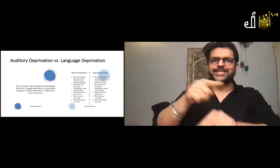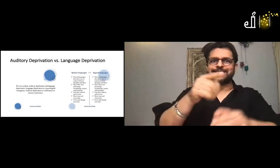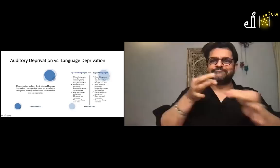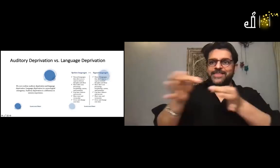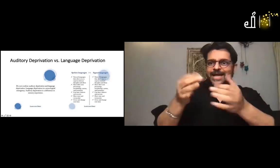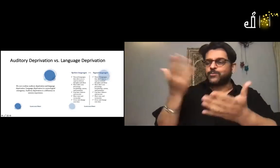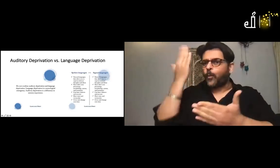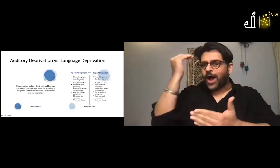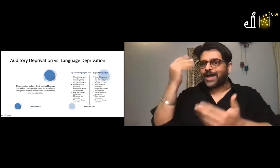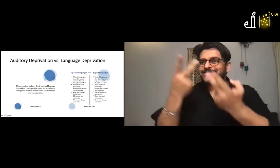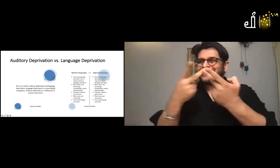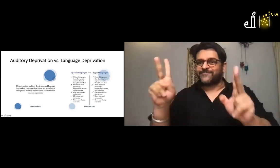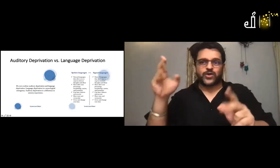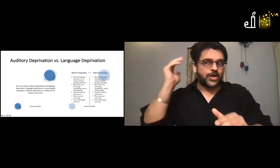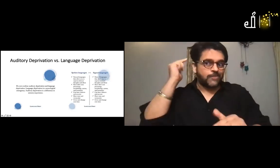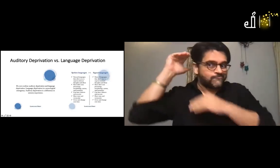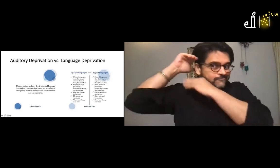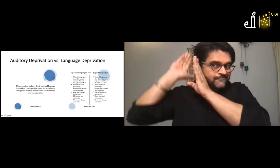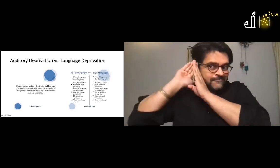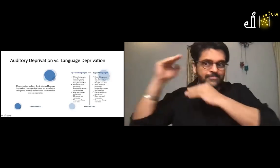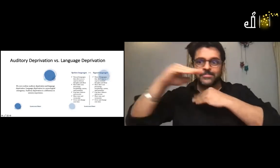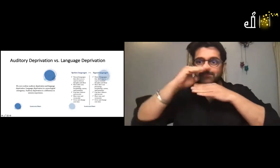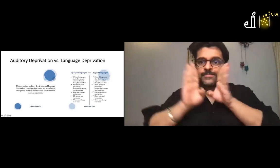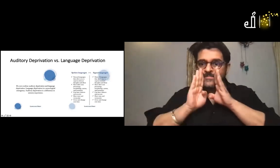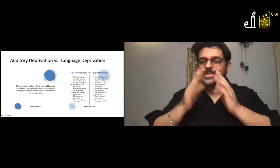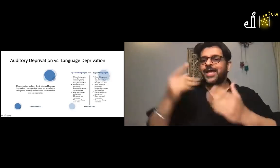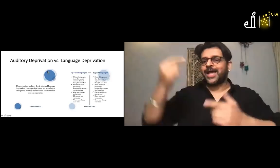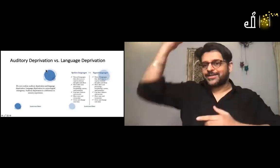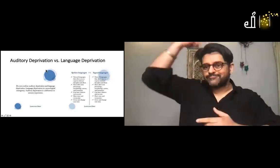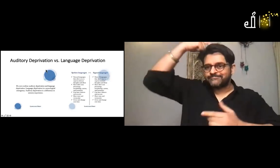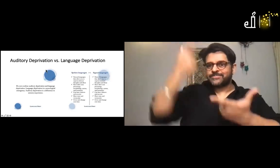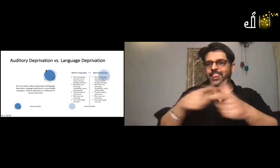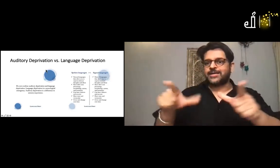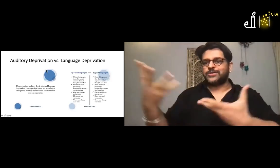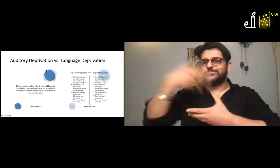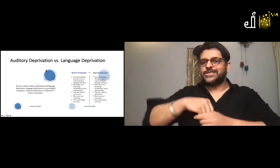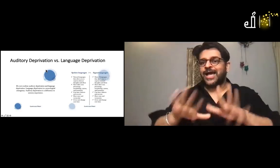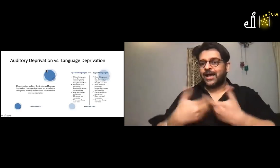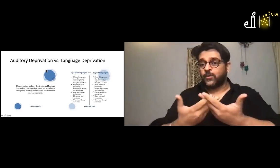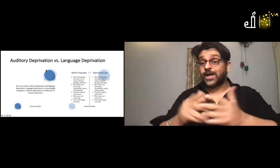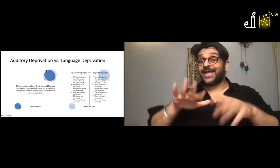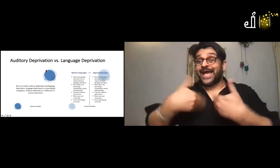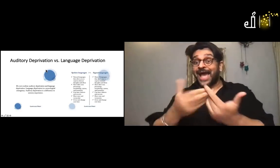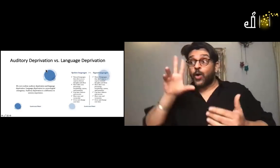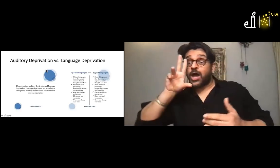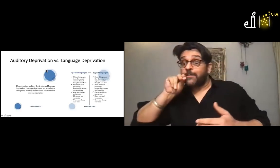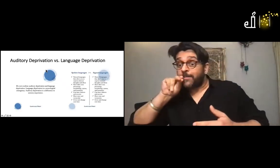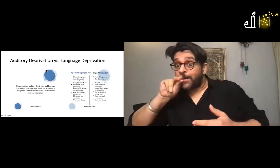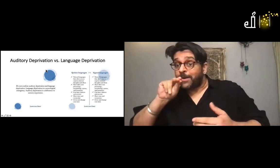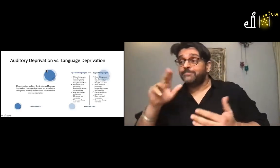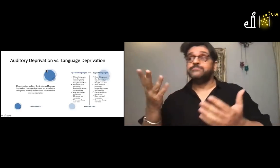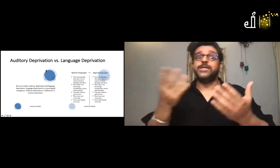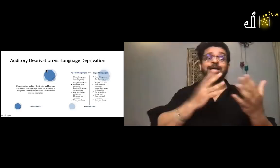translating, these informations in ISL. Why, different perspectives of audiology and language,